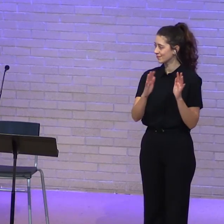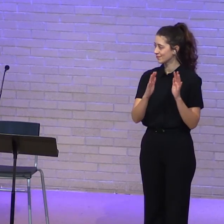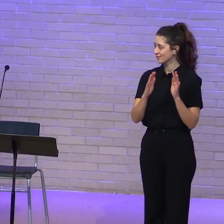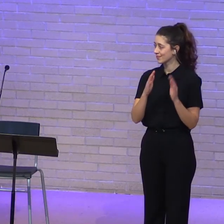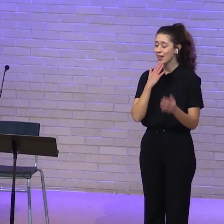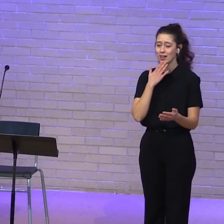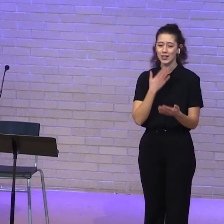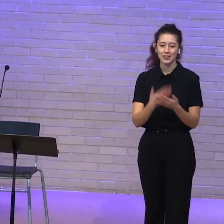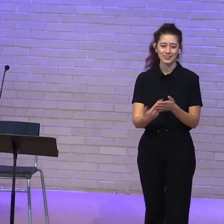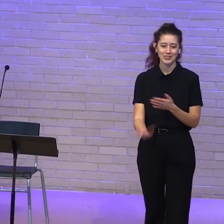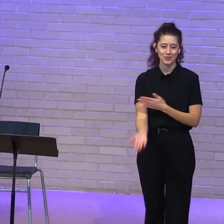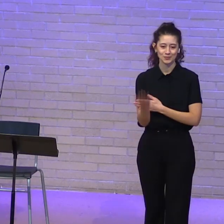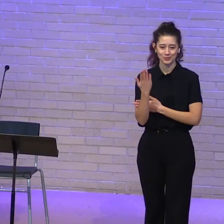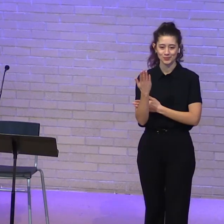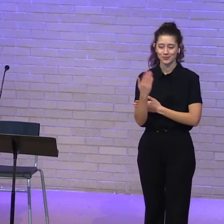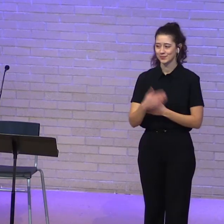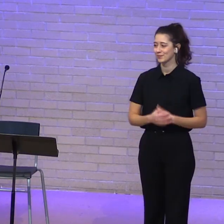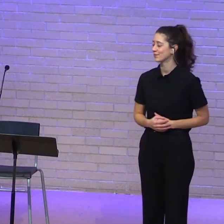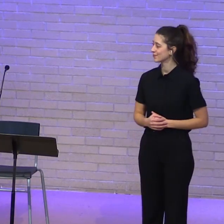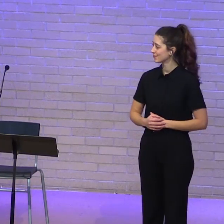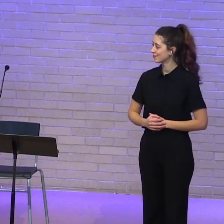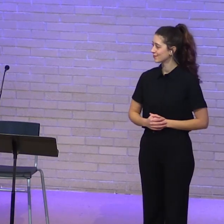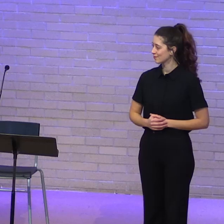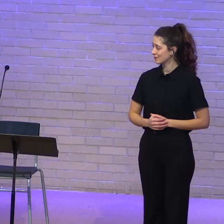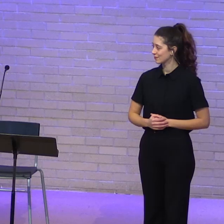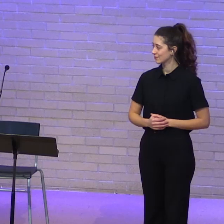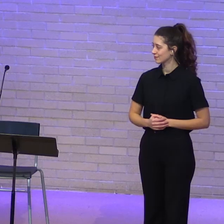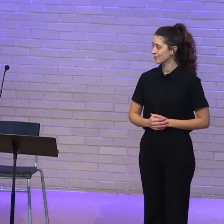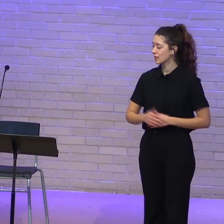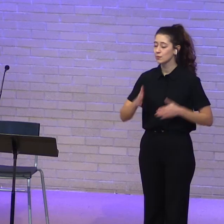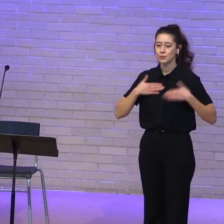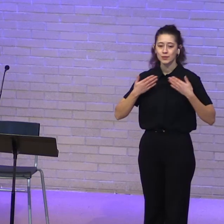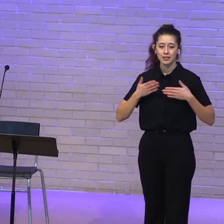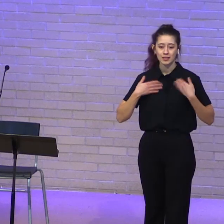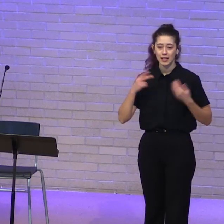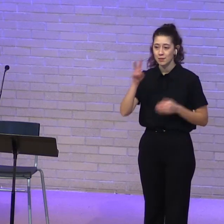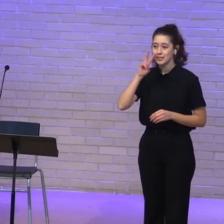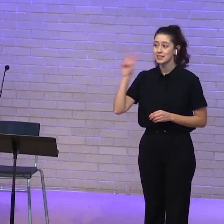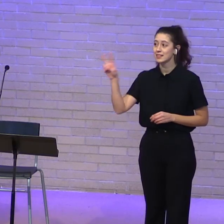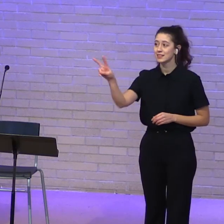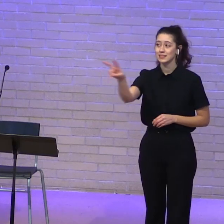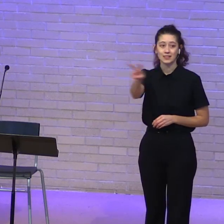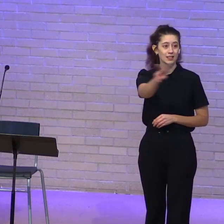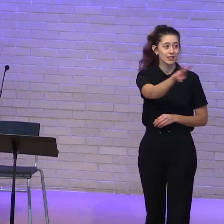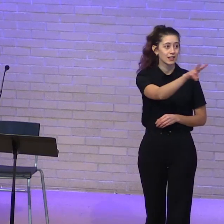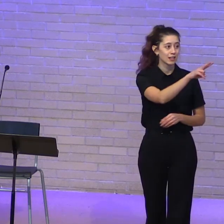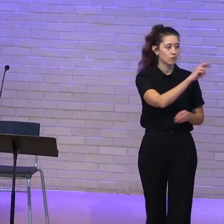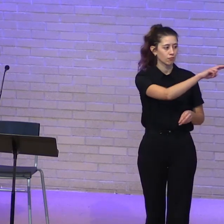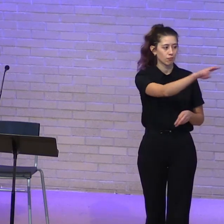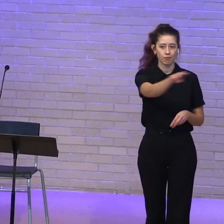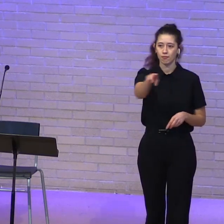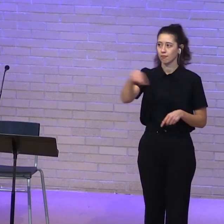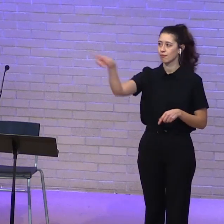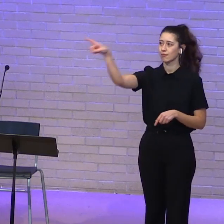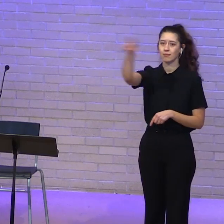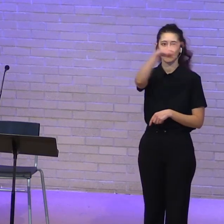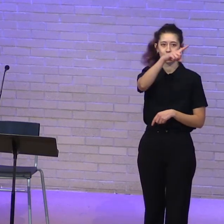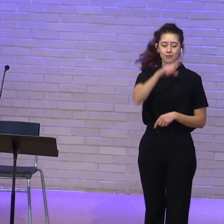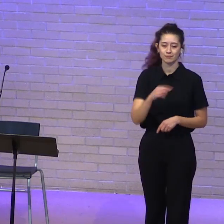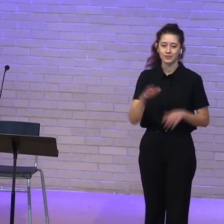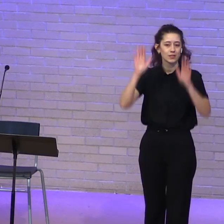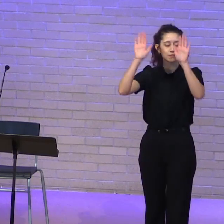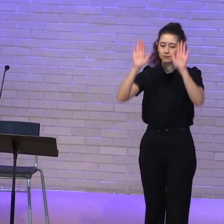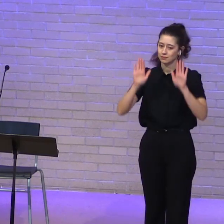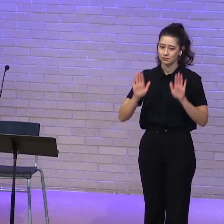Good morning. Good morning, everybody. So glad to see that the room is full this morning for our storytelling